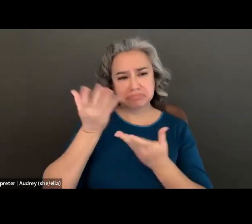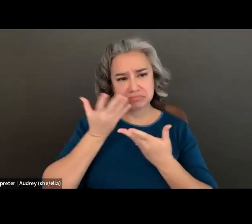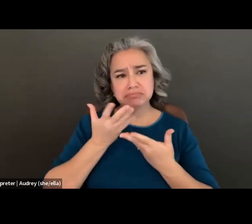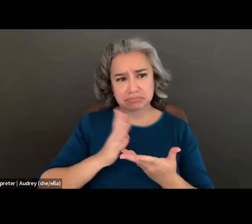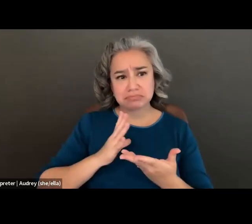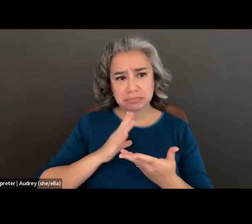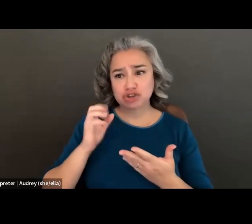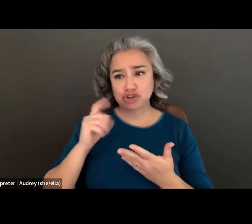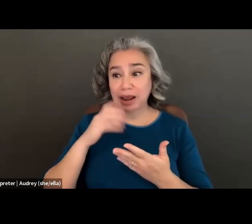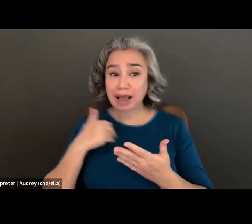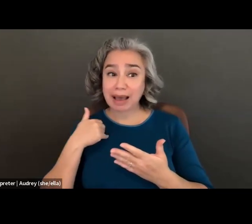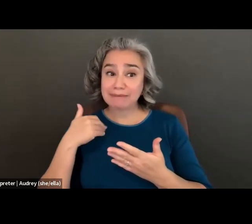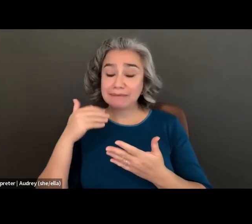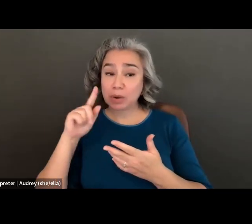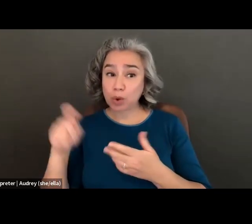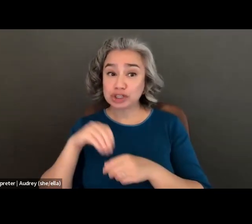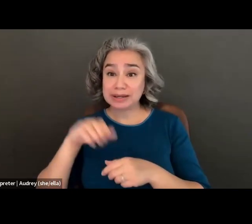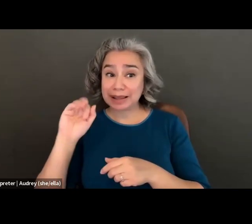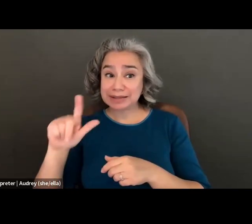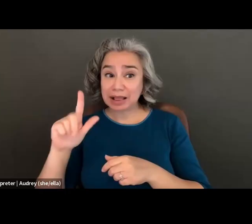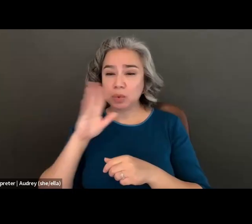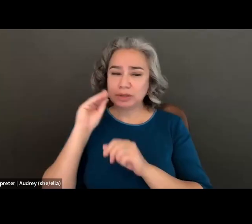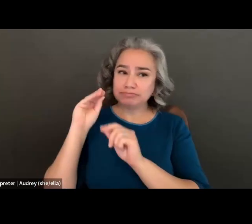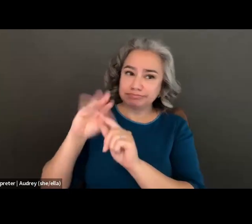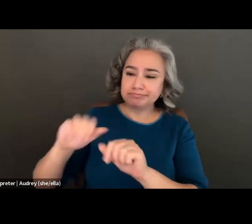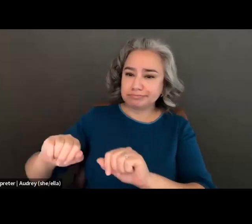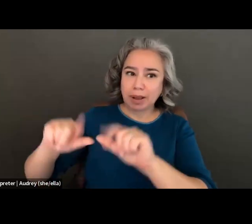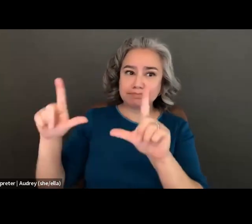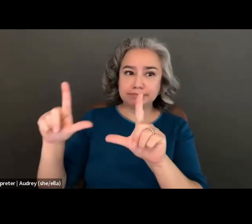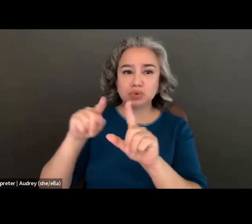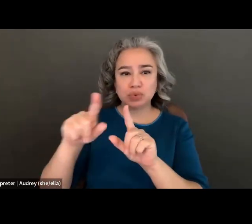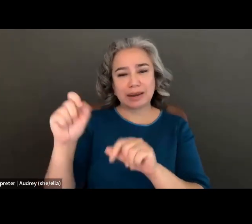that in the chat, and we can put you on screen to ask your question.